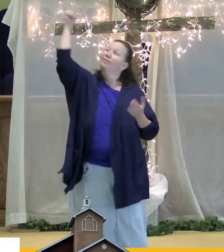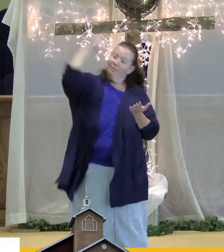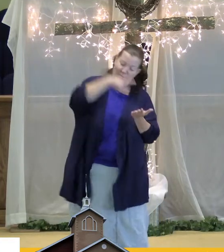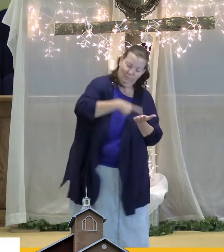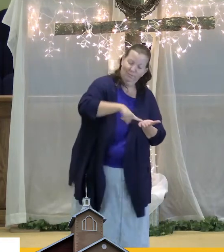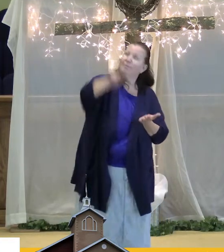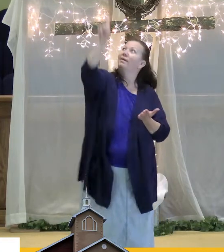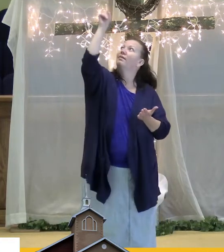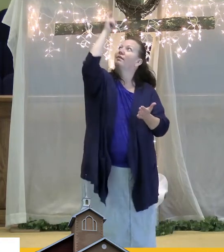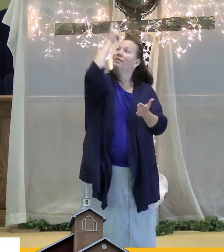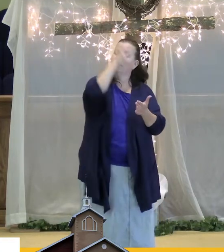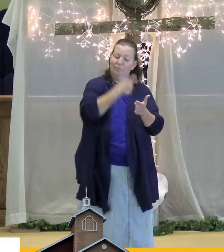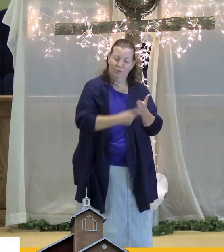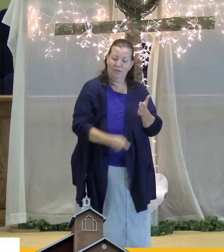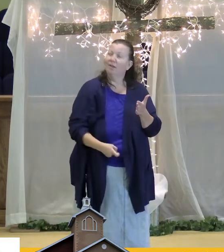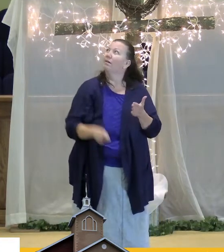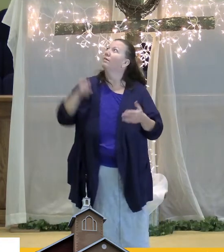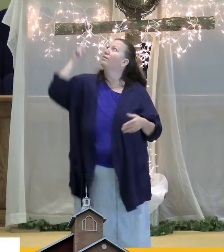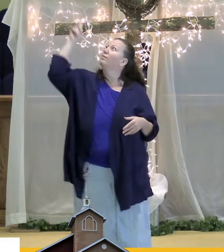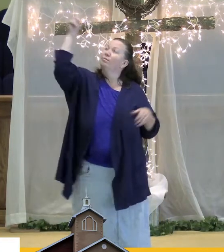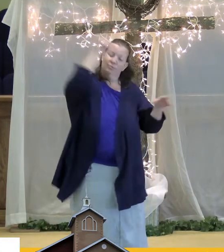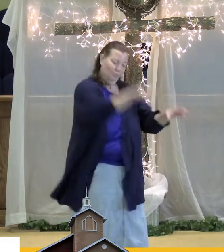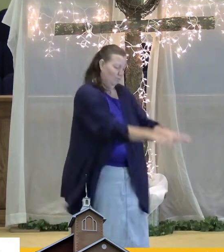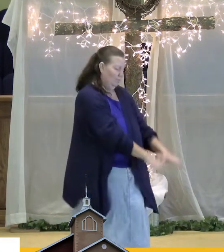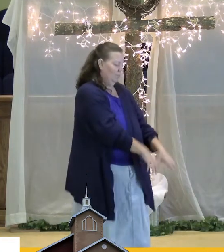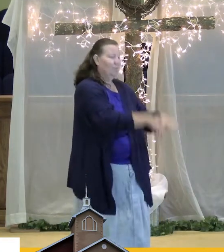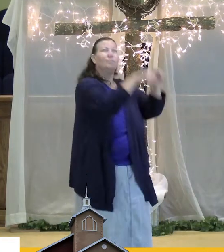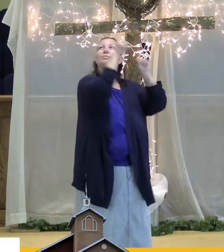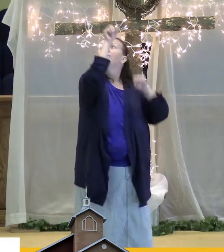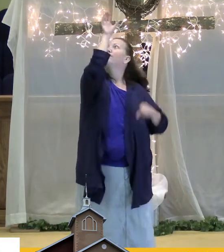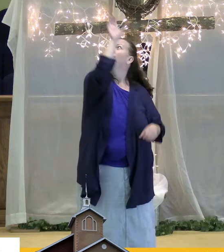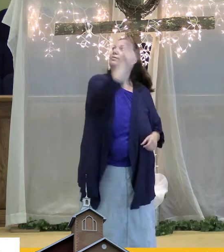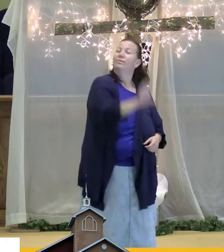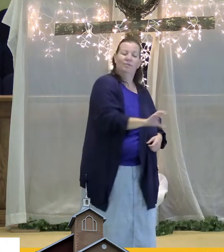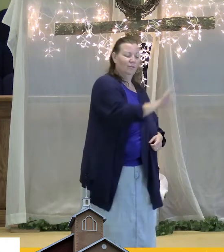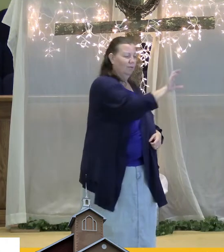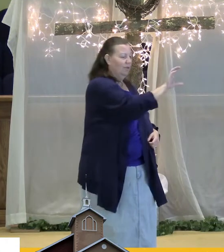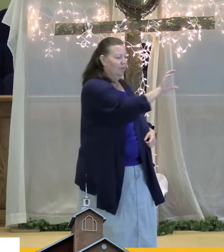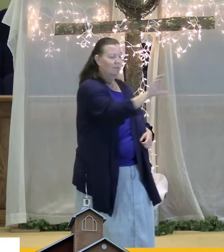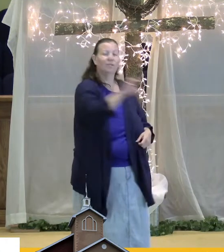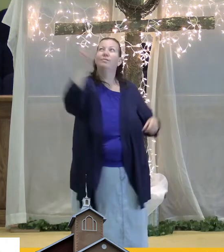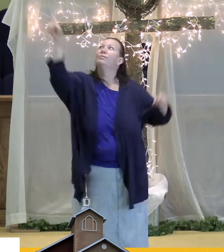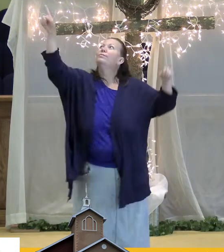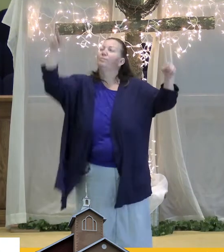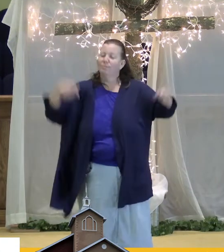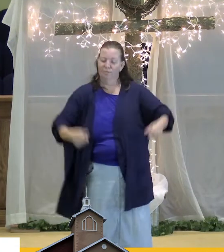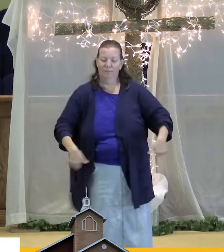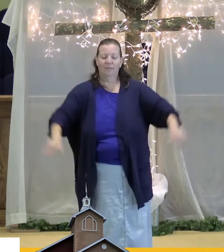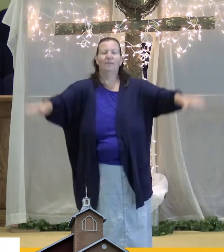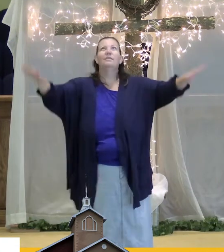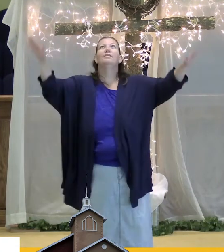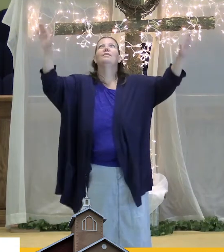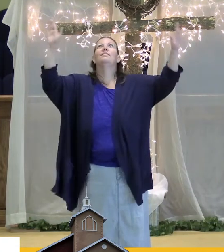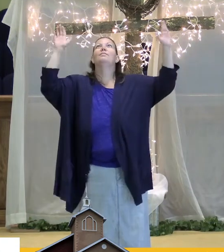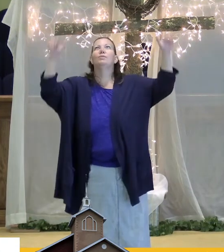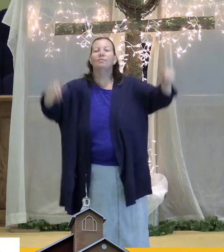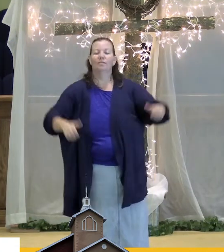You paid the price. You took the cross. You gave your